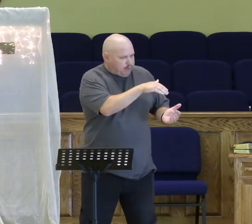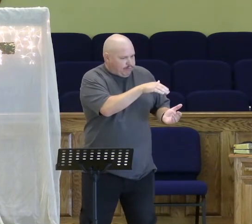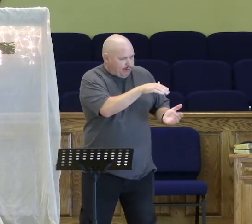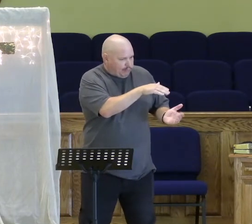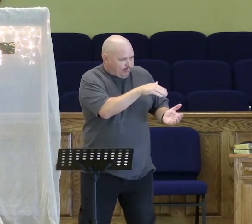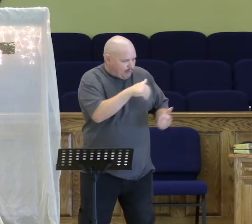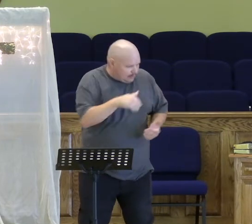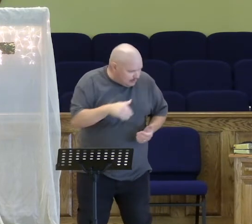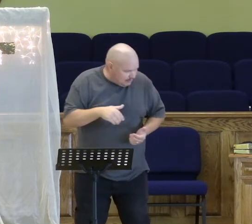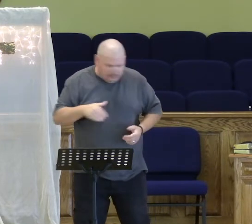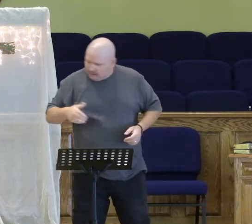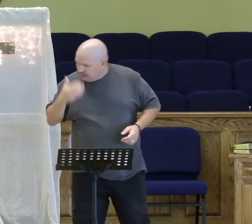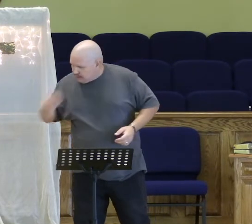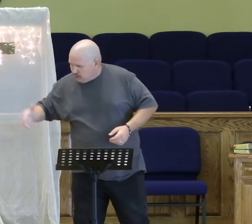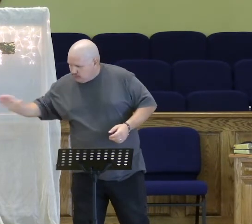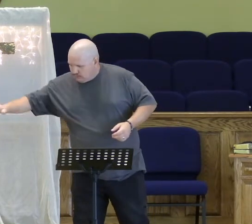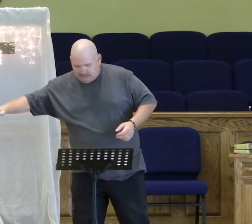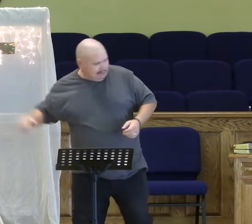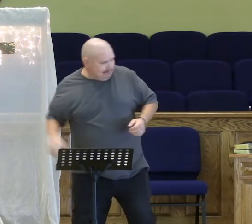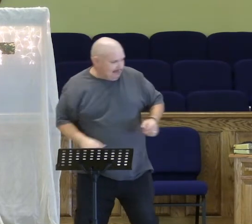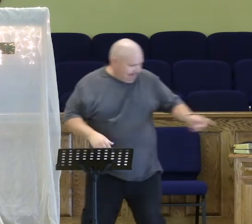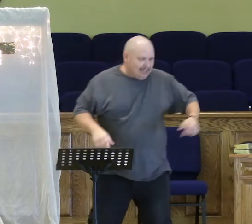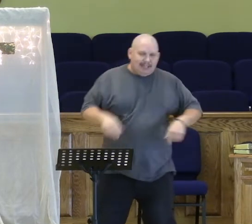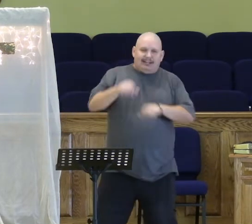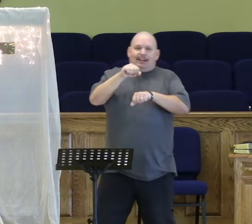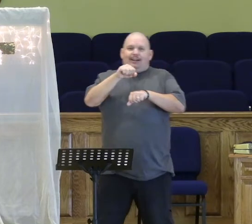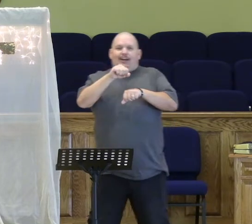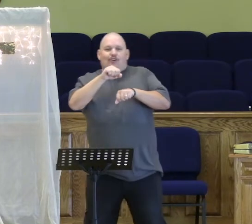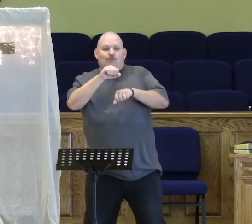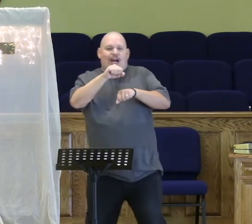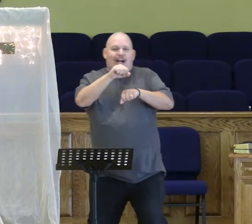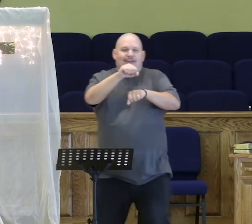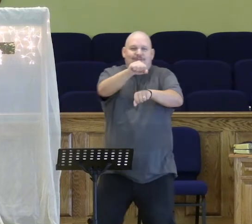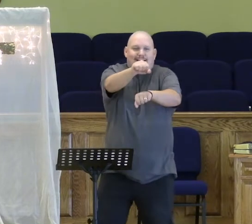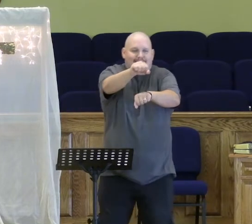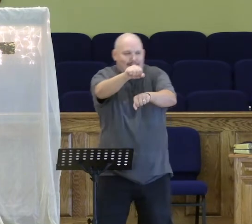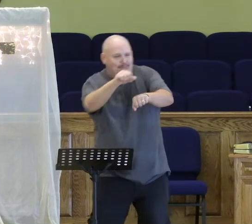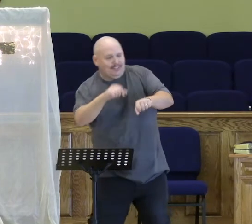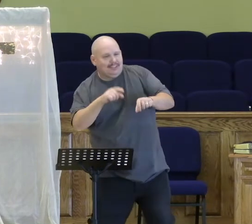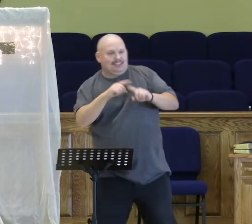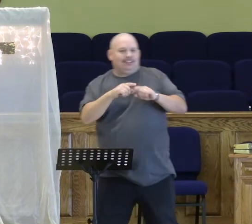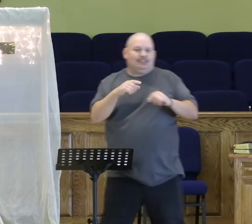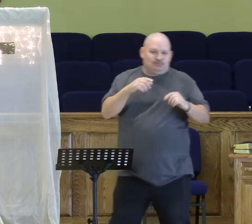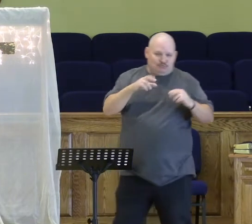And the dog starts barking my order. Woof, woof, woof, woof. And then I pull up to the window.